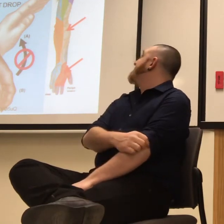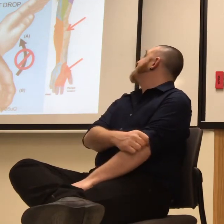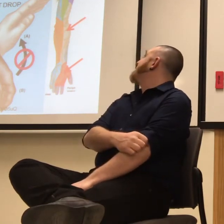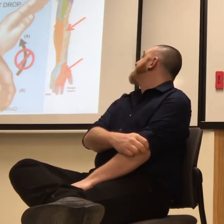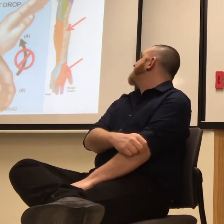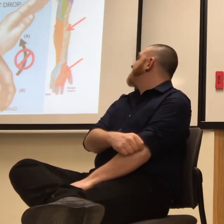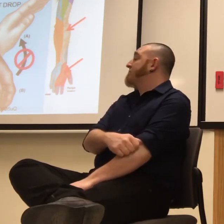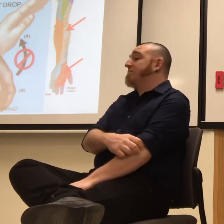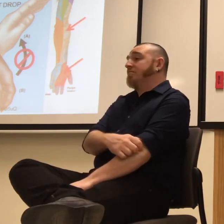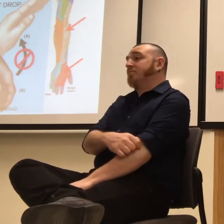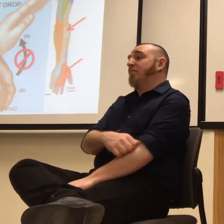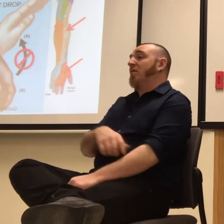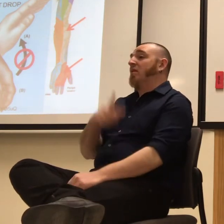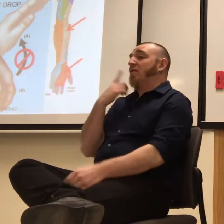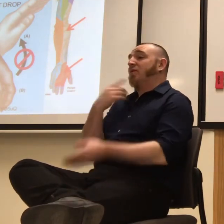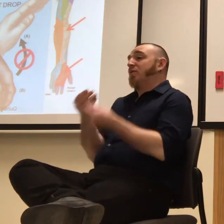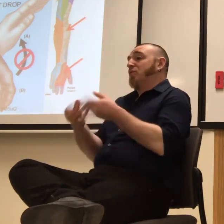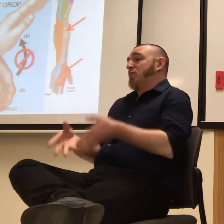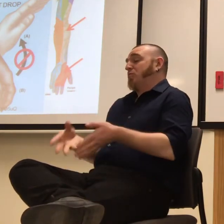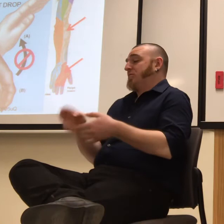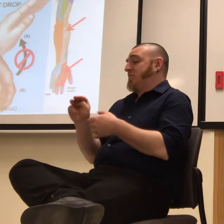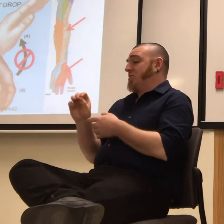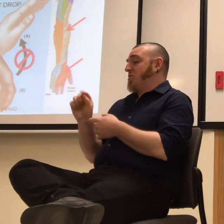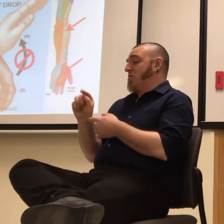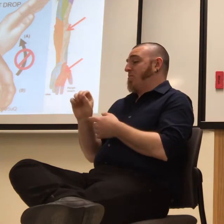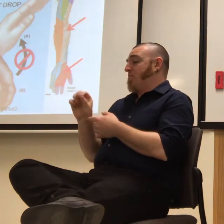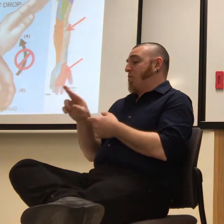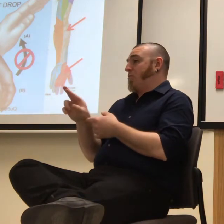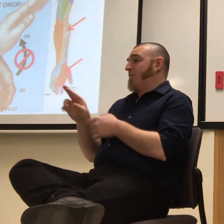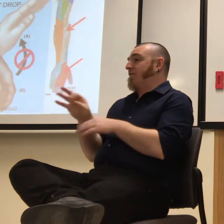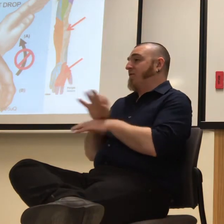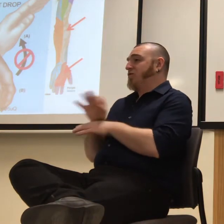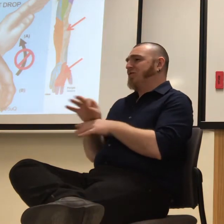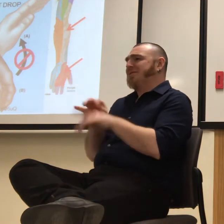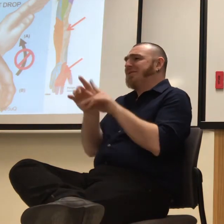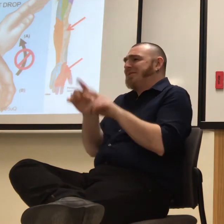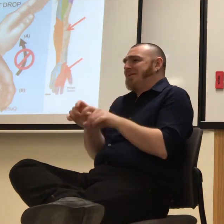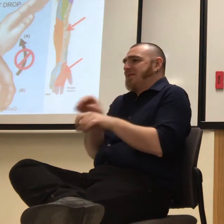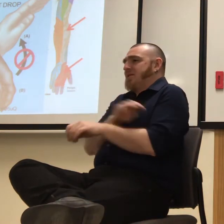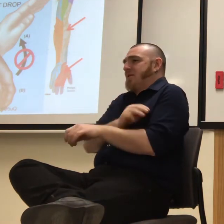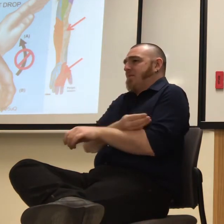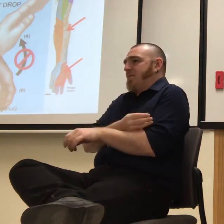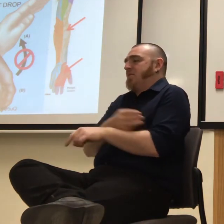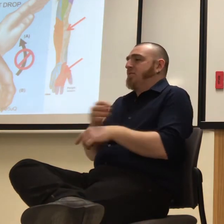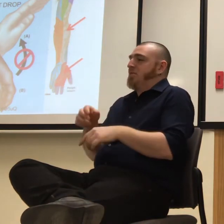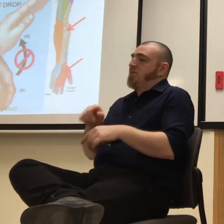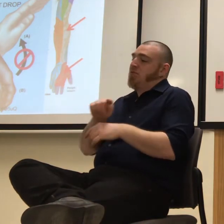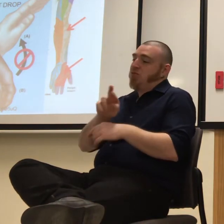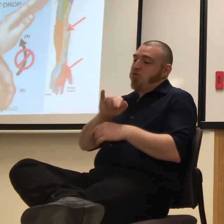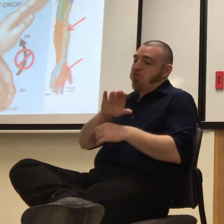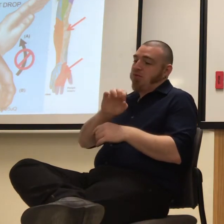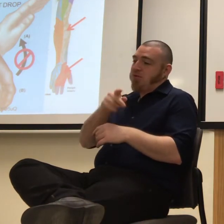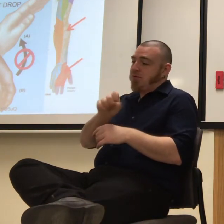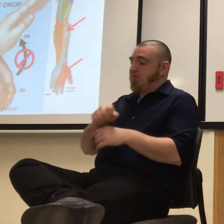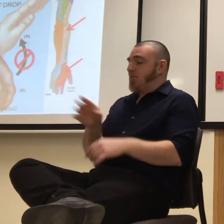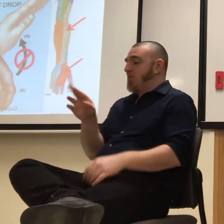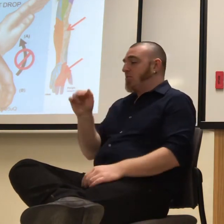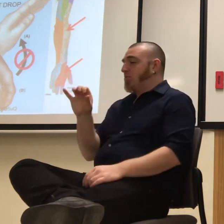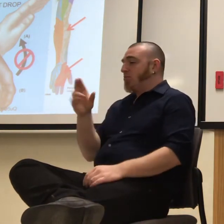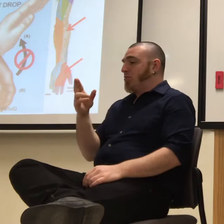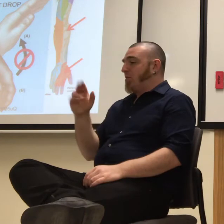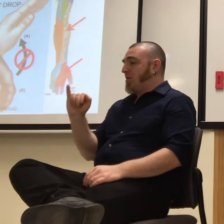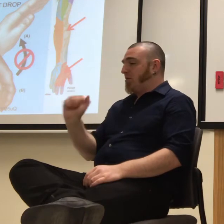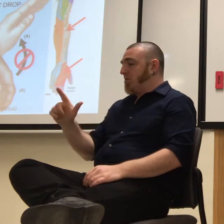for the loss of motor function, test the muscles, you know, triceps, brachioradialis, supination,